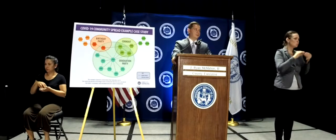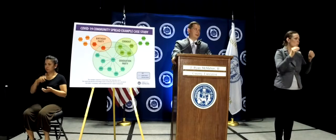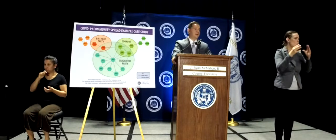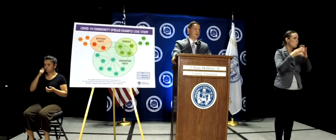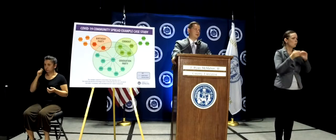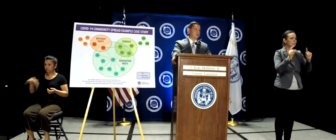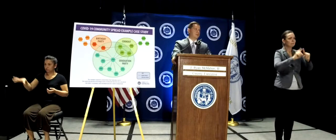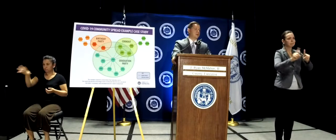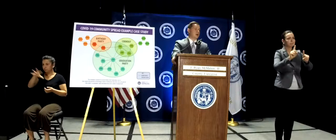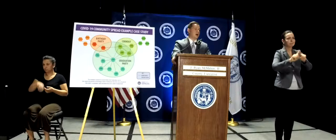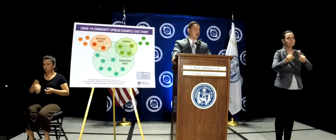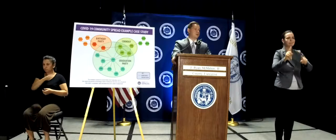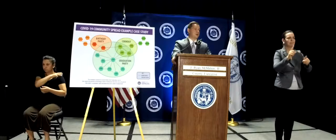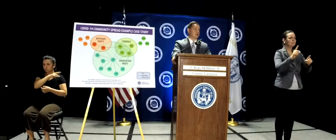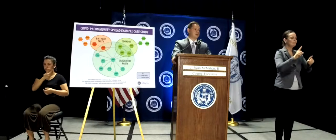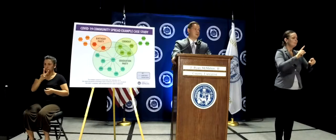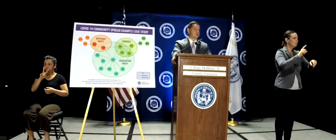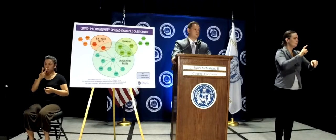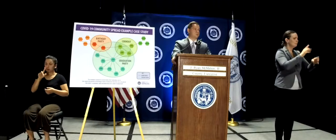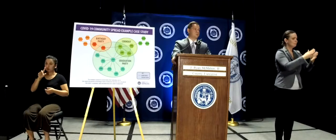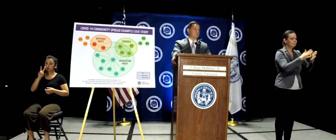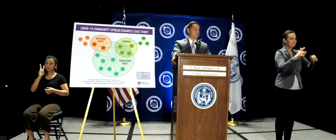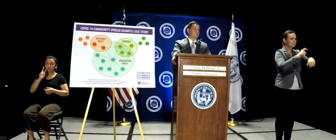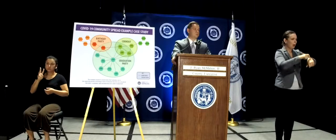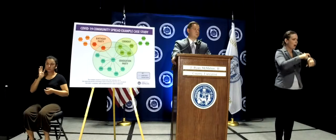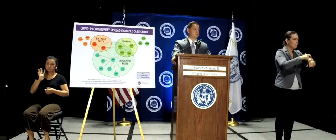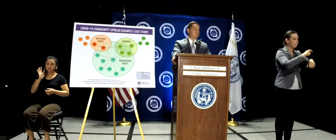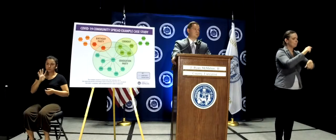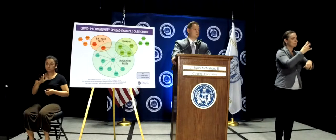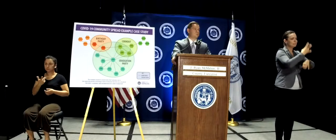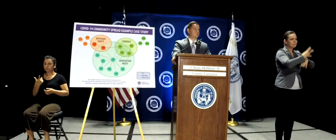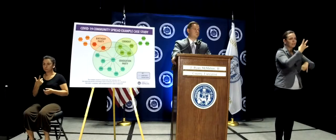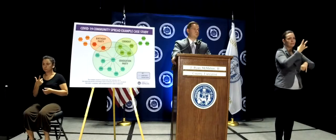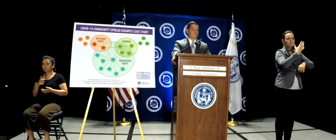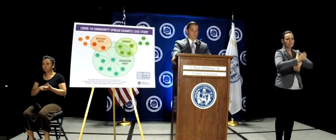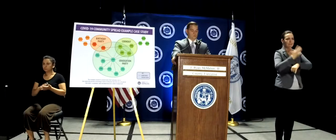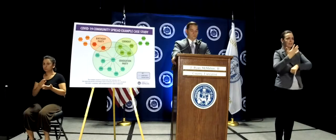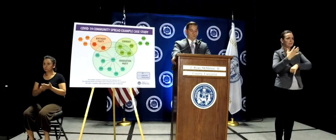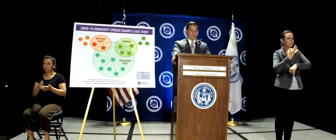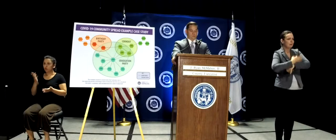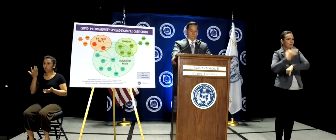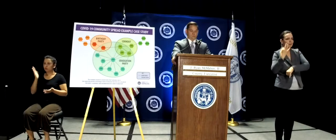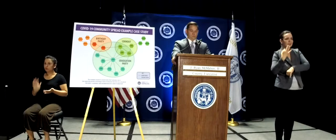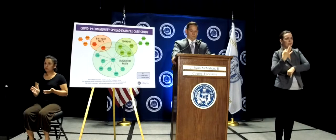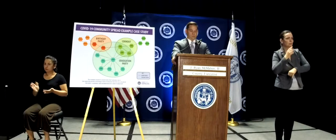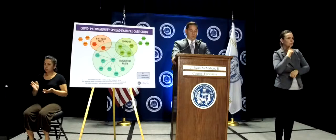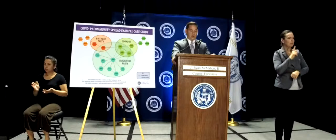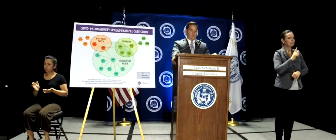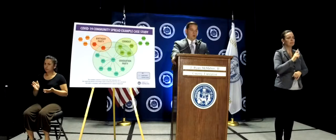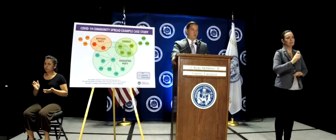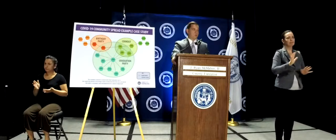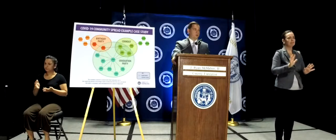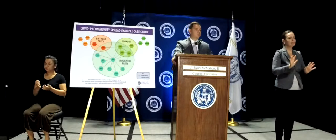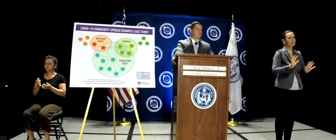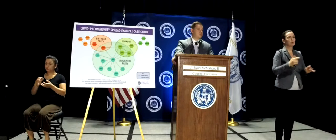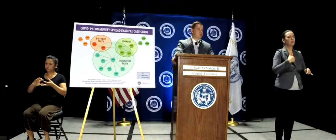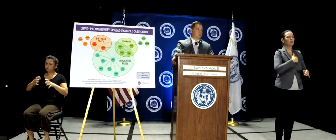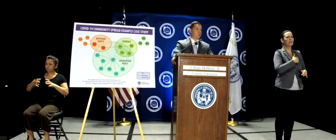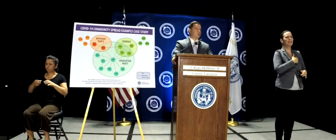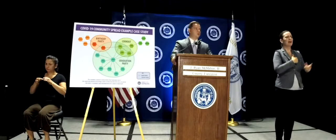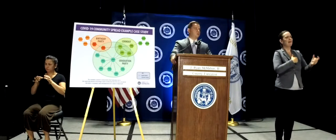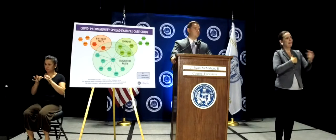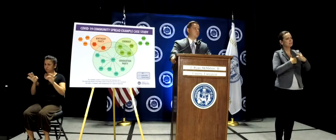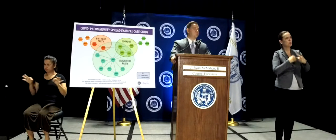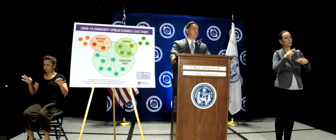9 days, 10 days in certain cases. I apologize. I meant what's the timetable for the county purchasing the rapid We'll have one of them in 2 to